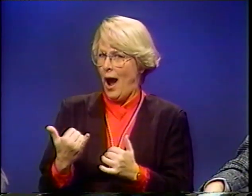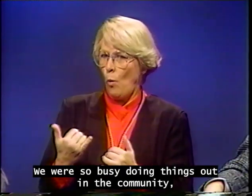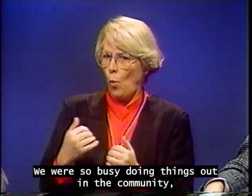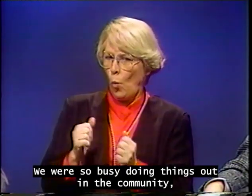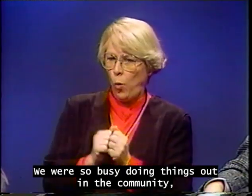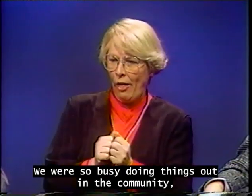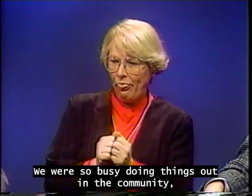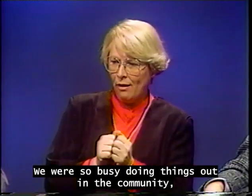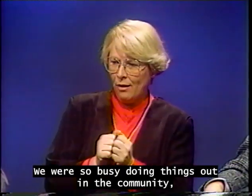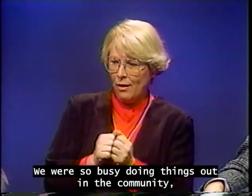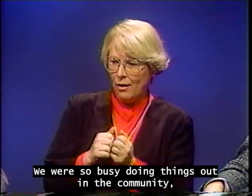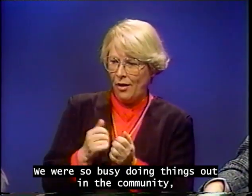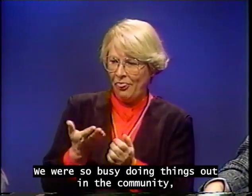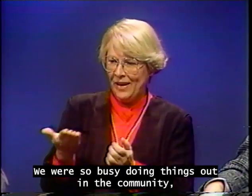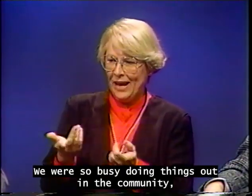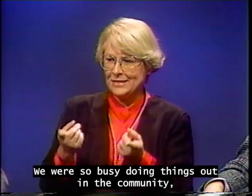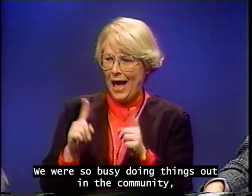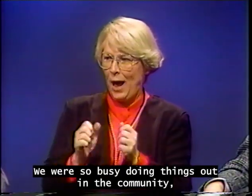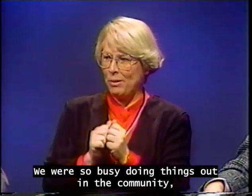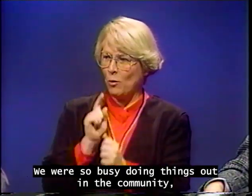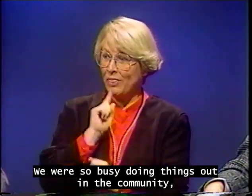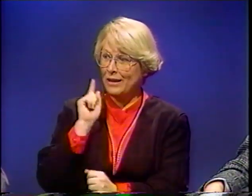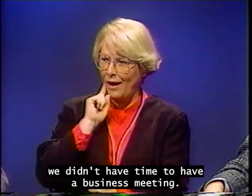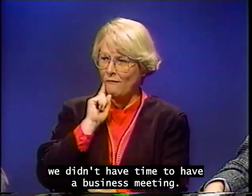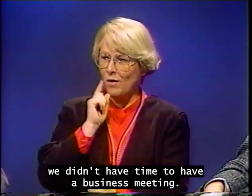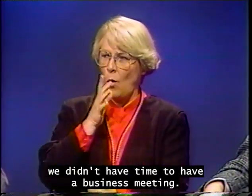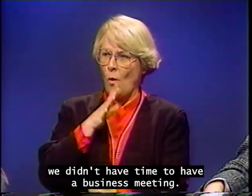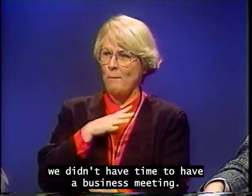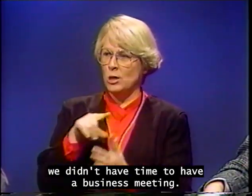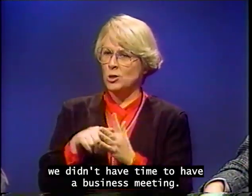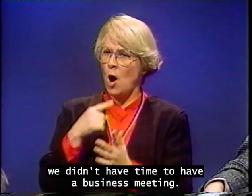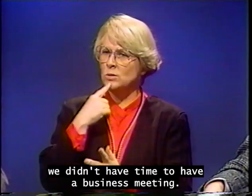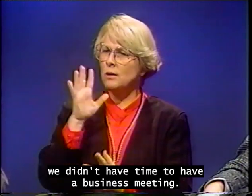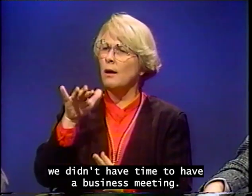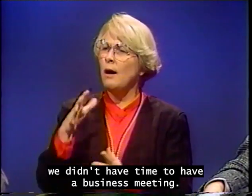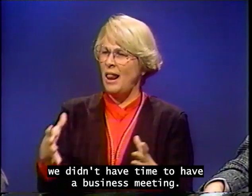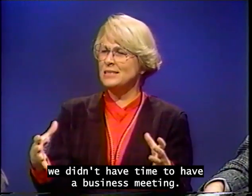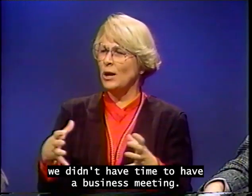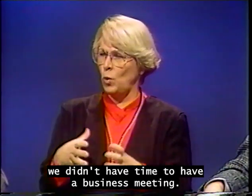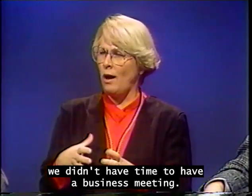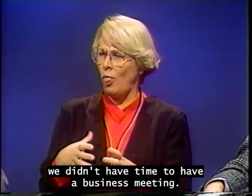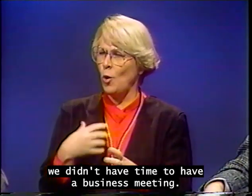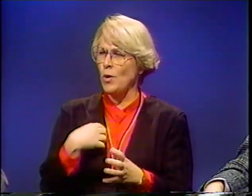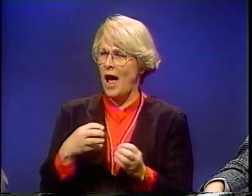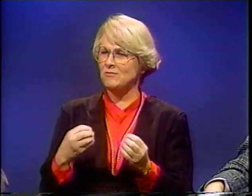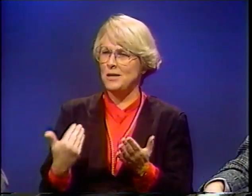We were so busy doing things out in the community, we didn't have time to have a business meeting.